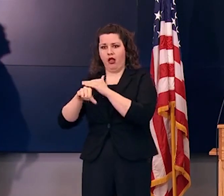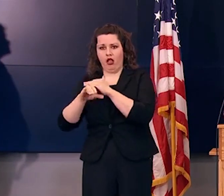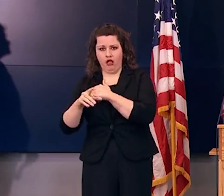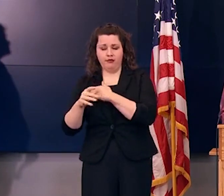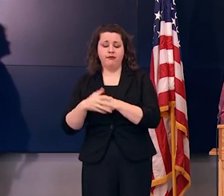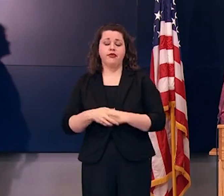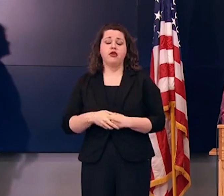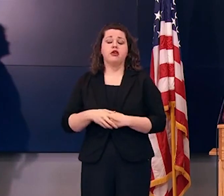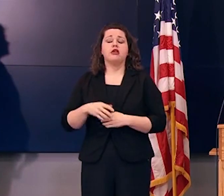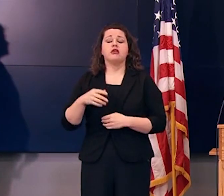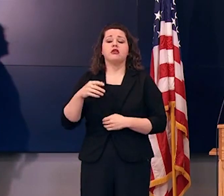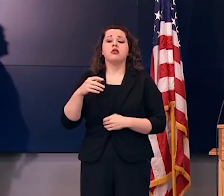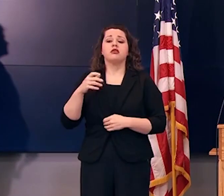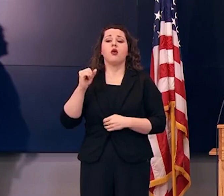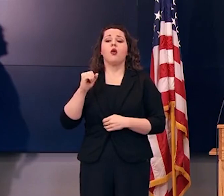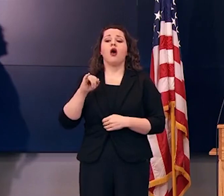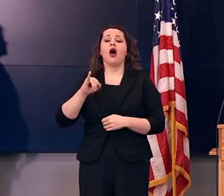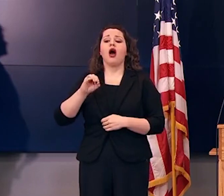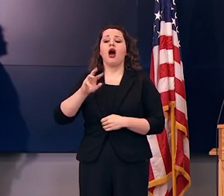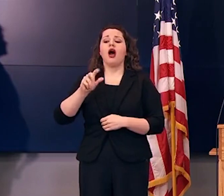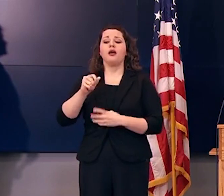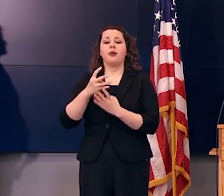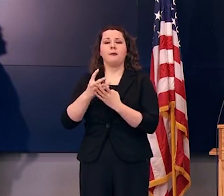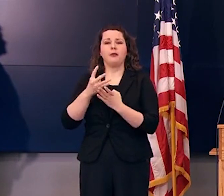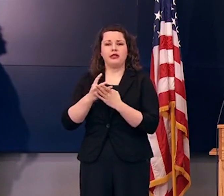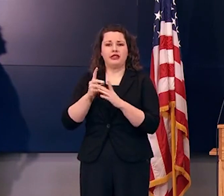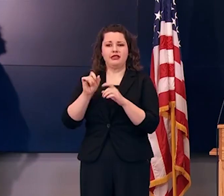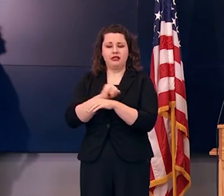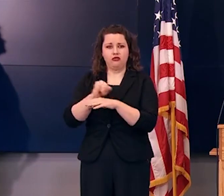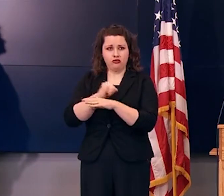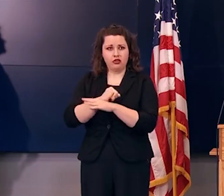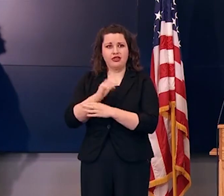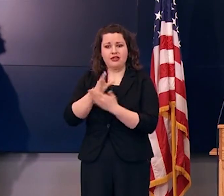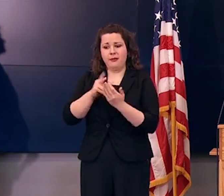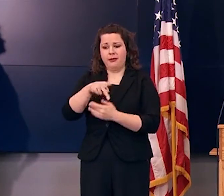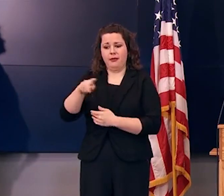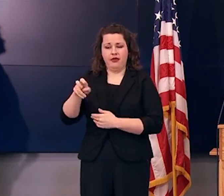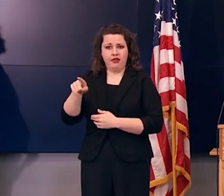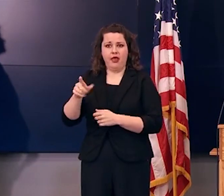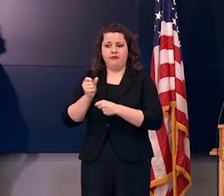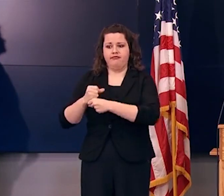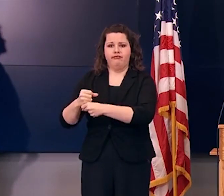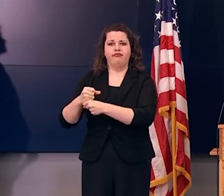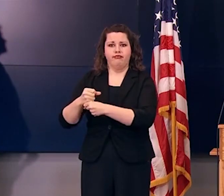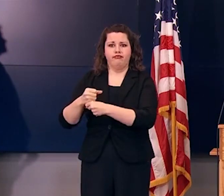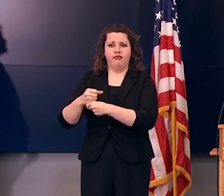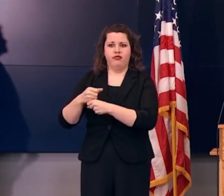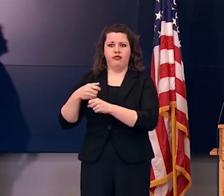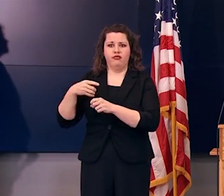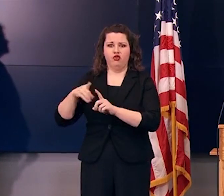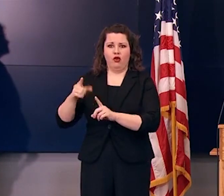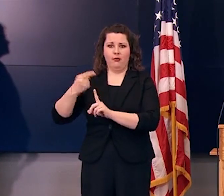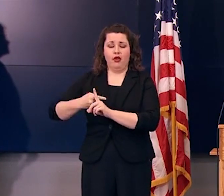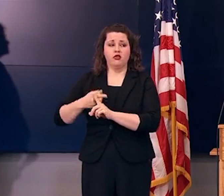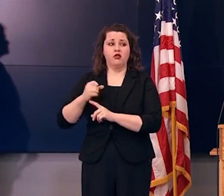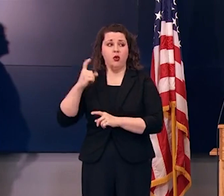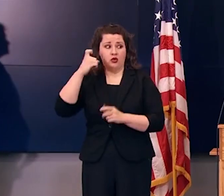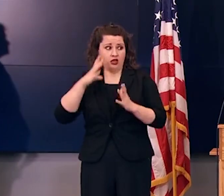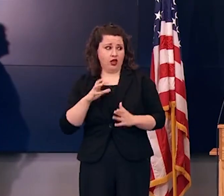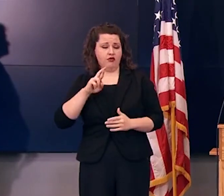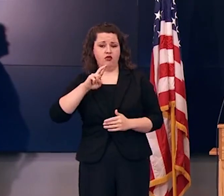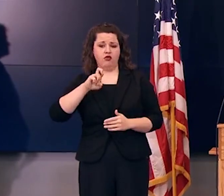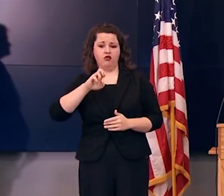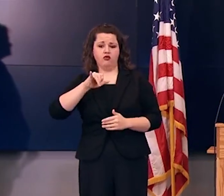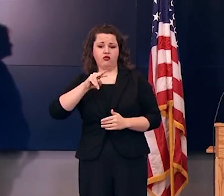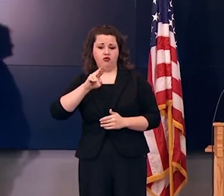Next, I'd like to talk about Iowa prison industries and some of the PPEs that have been manufactured over the course of the month. So Governor Reynolds is going to